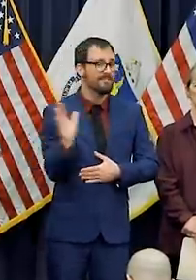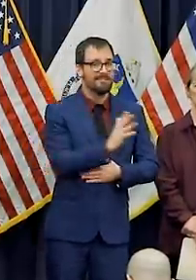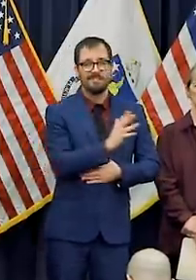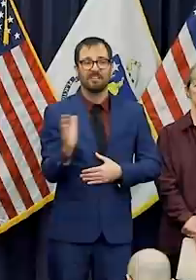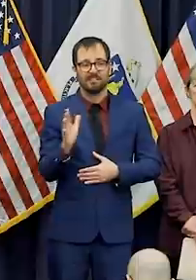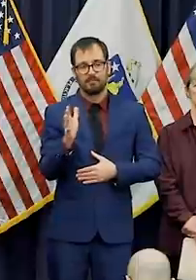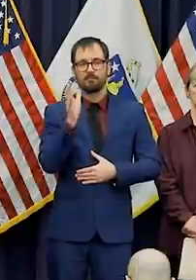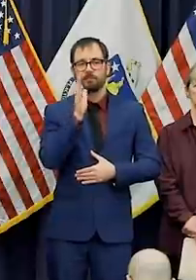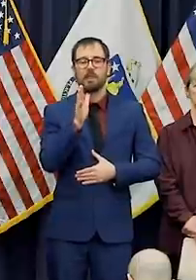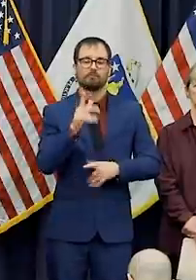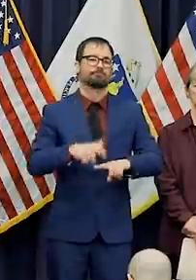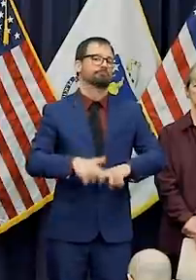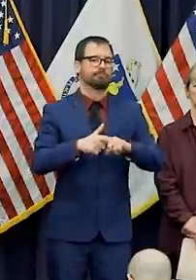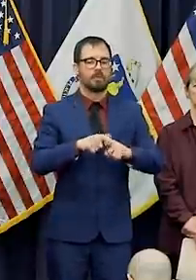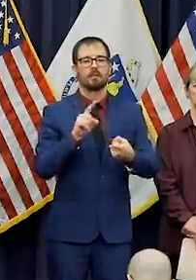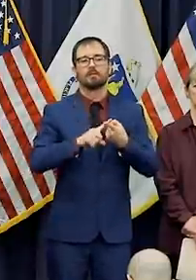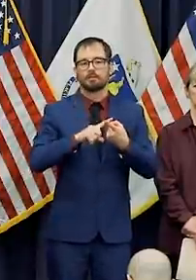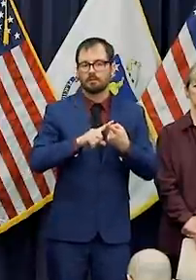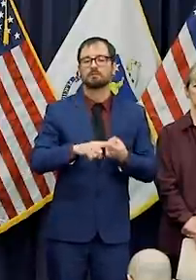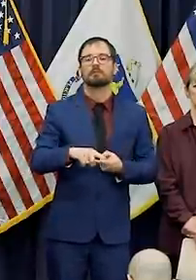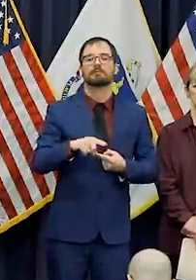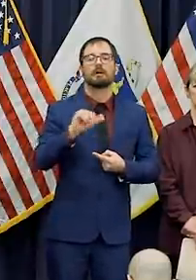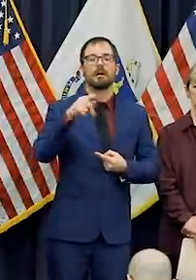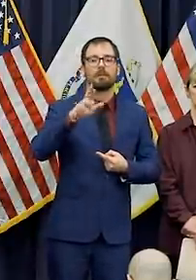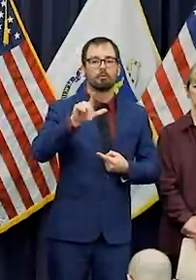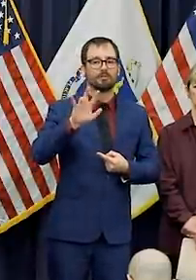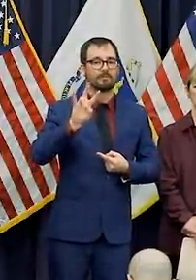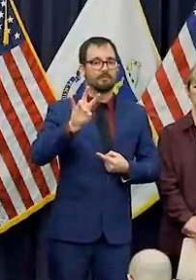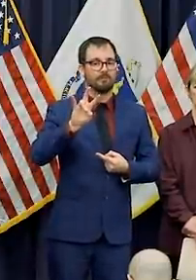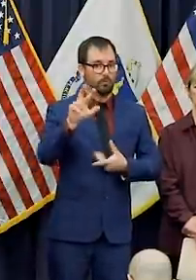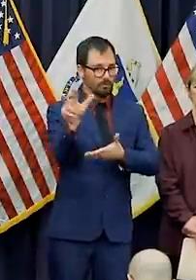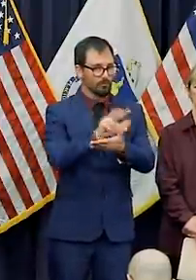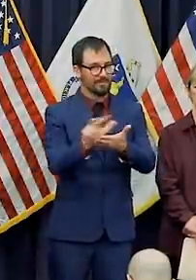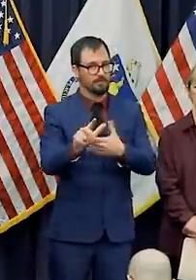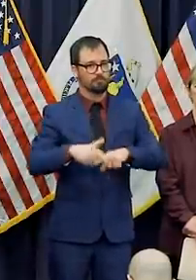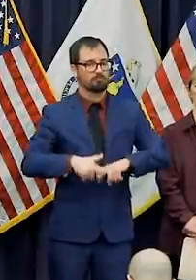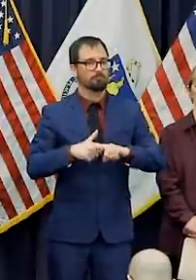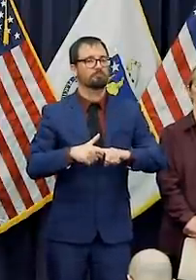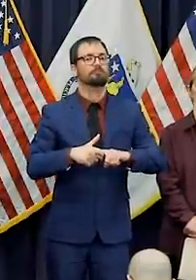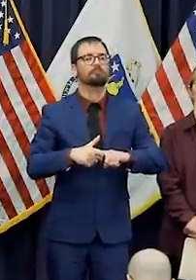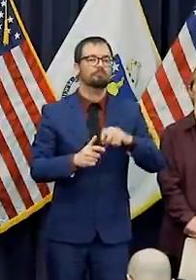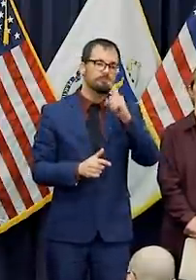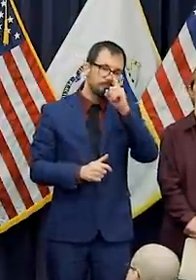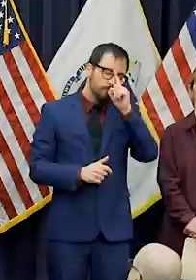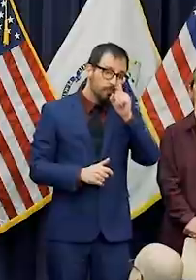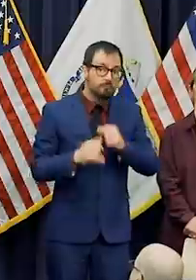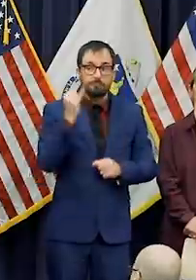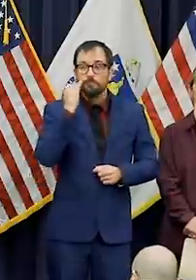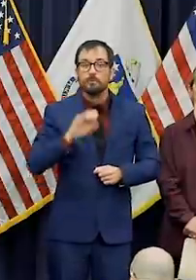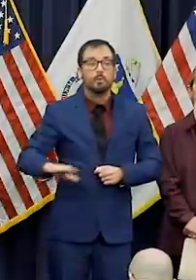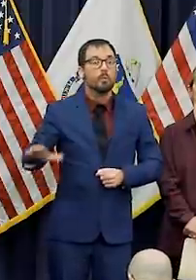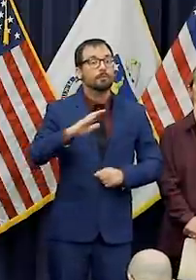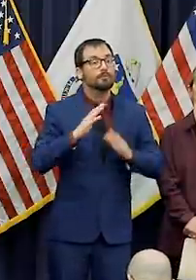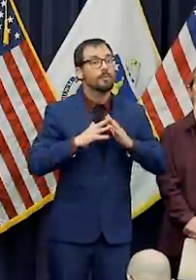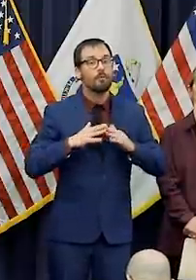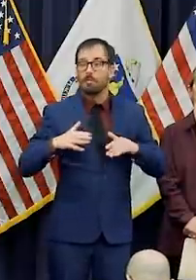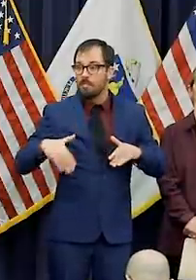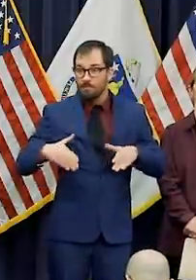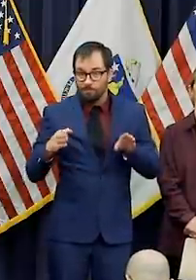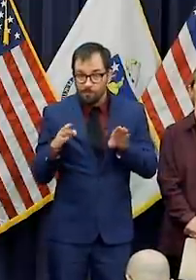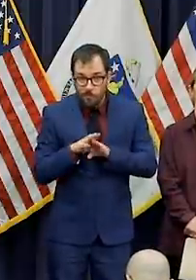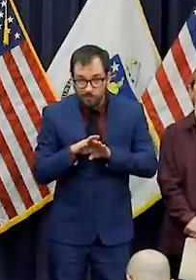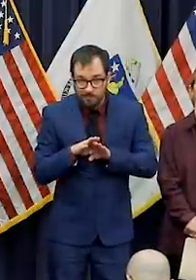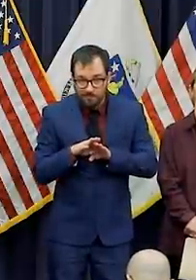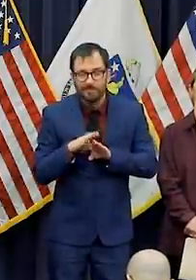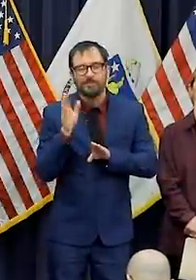That means unless your district isn't already closed, school is on tomorrow, but not Tuesday.